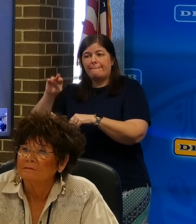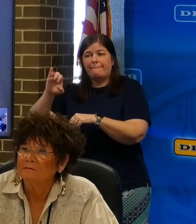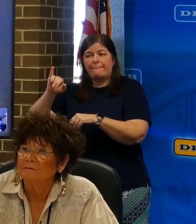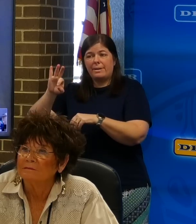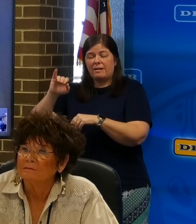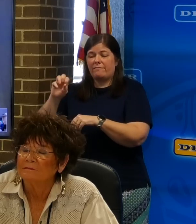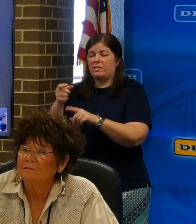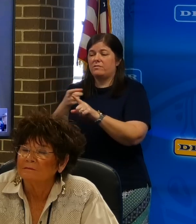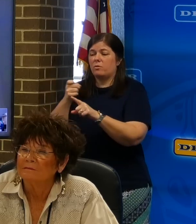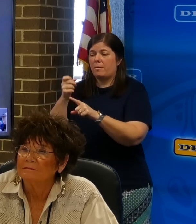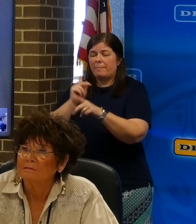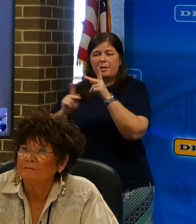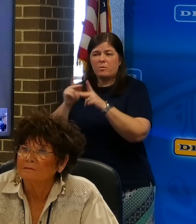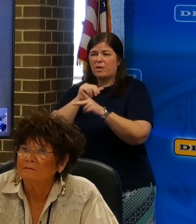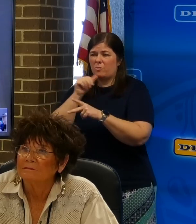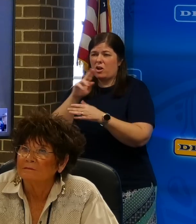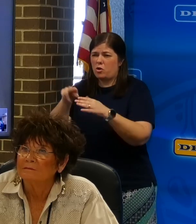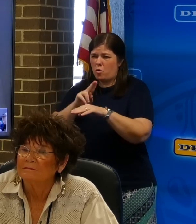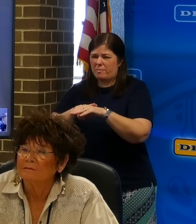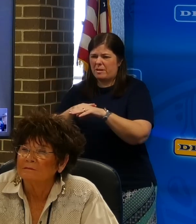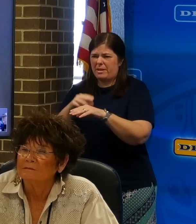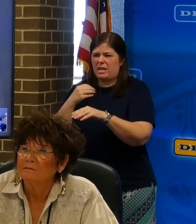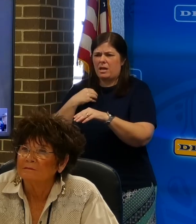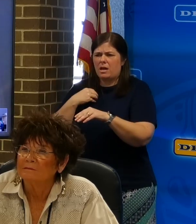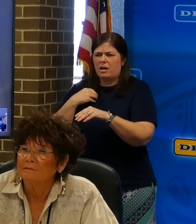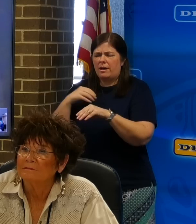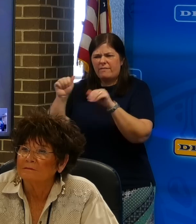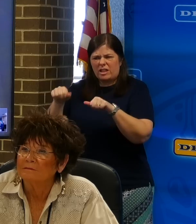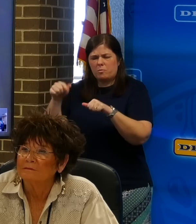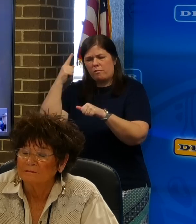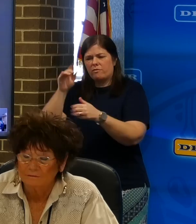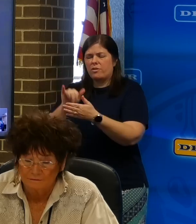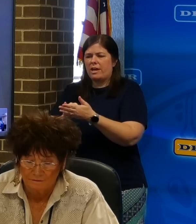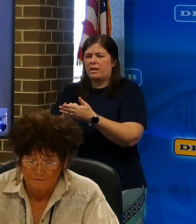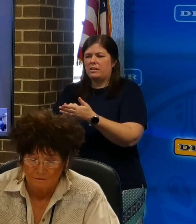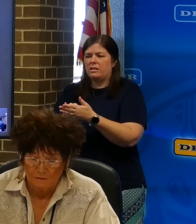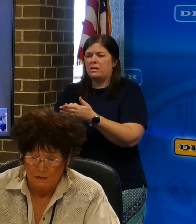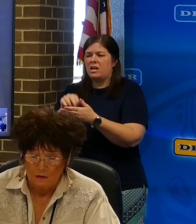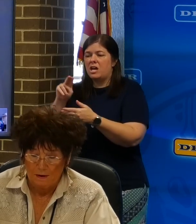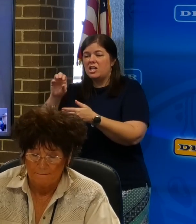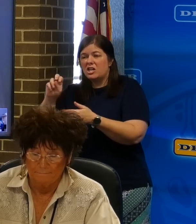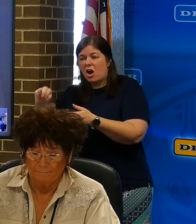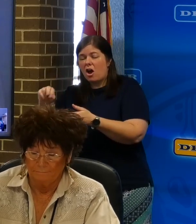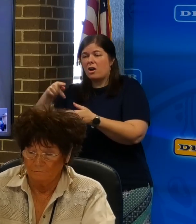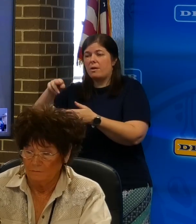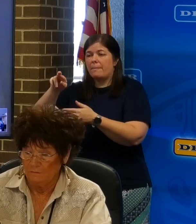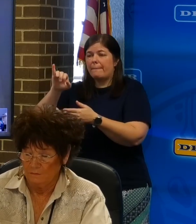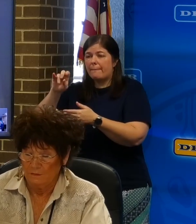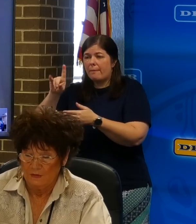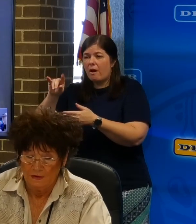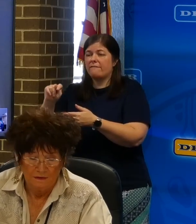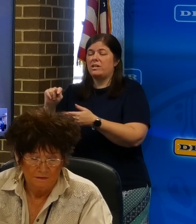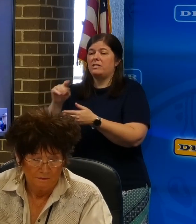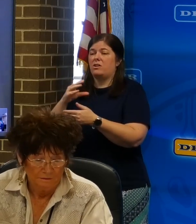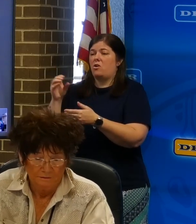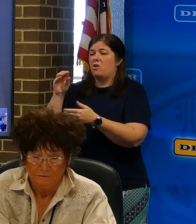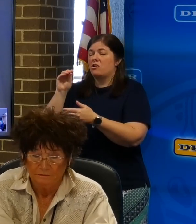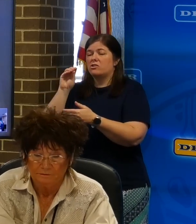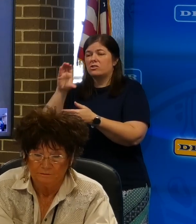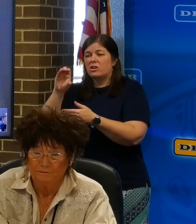These include individuals who are self-employed, nonprofit, gig economy workers, churches, or contract